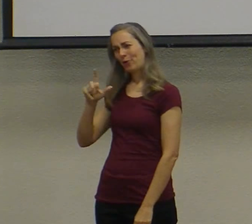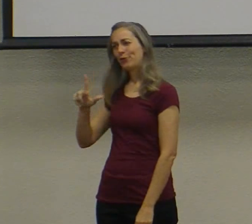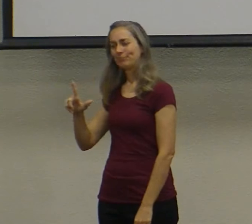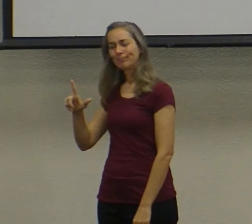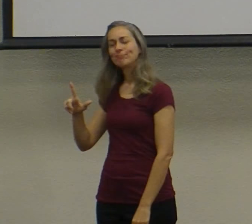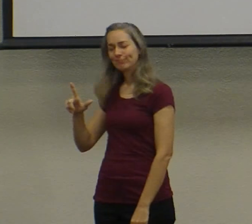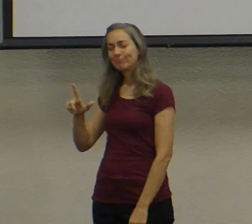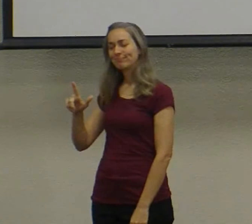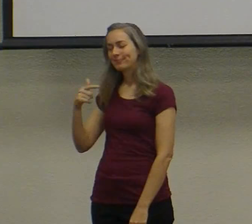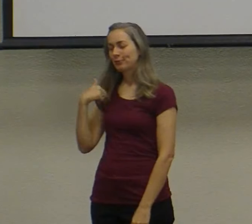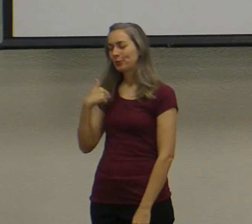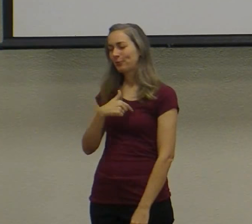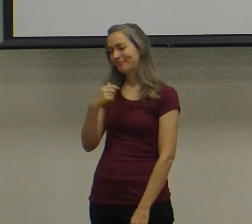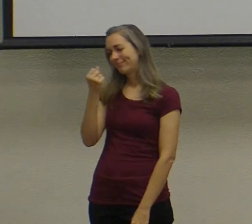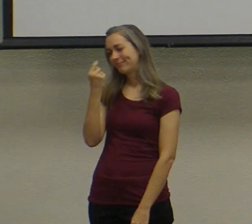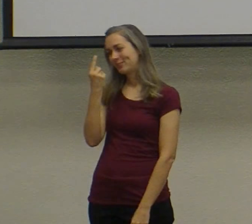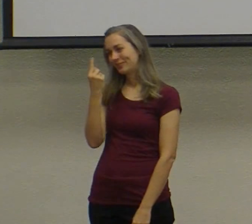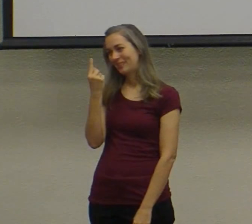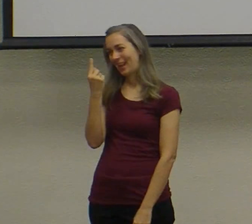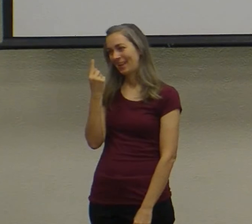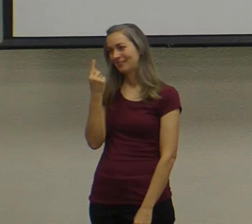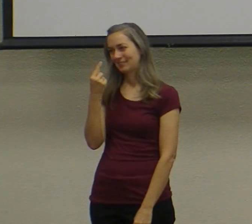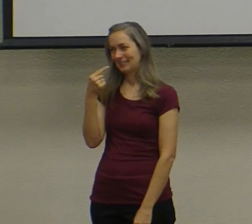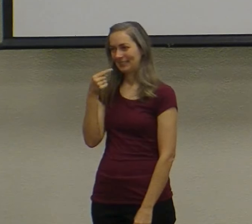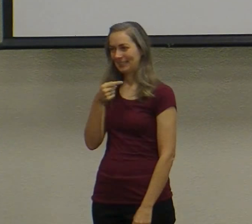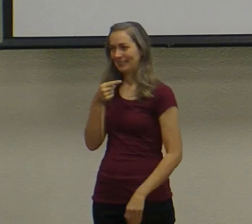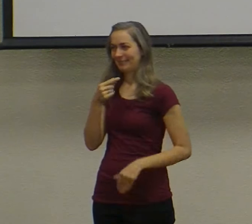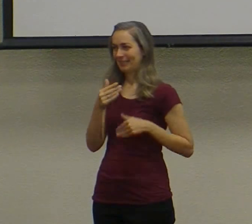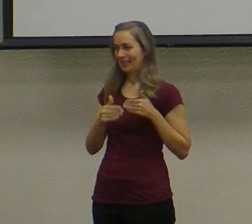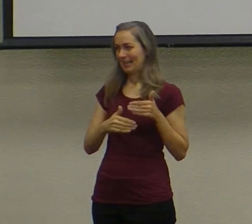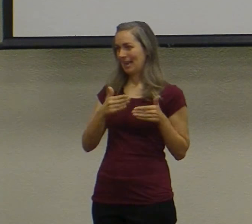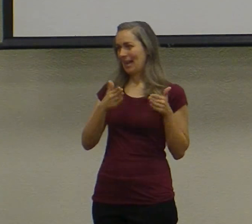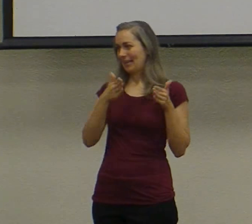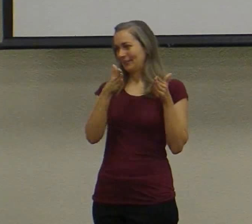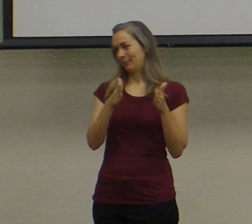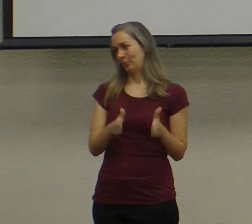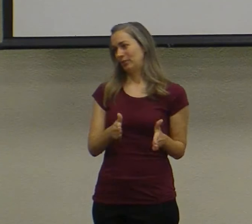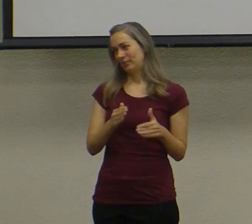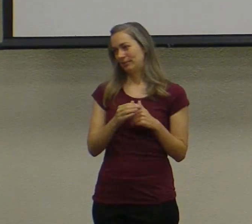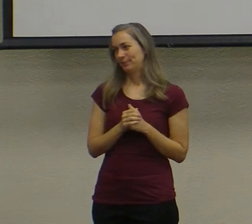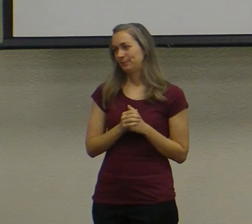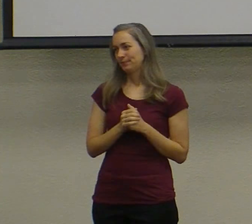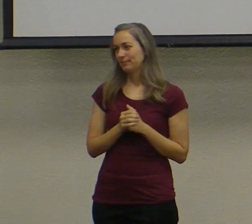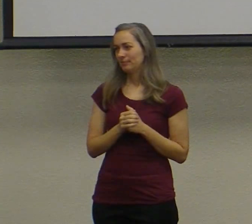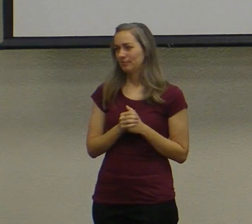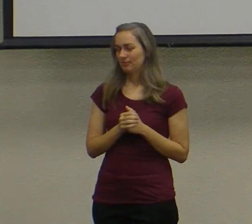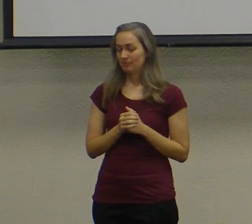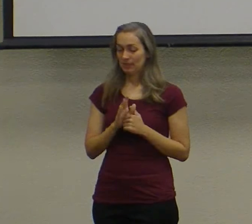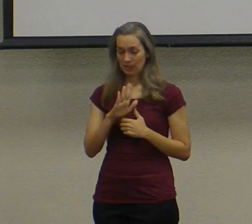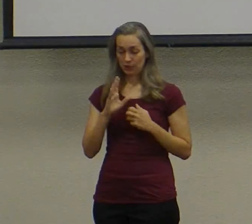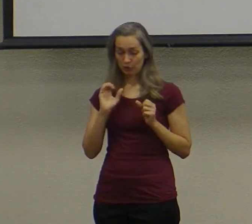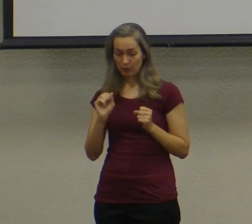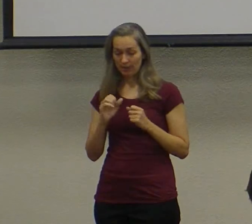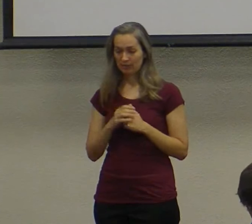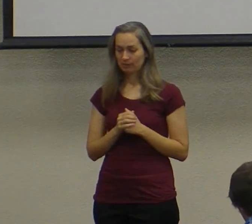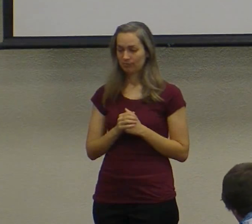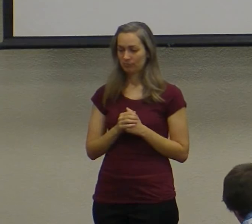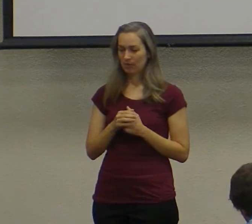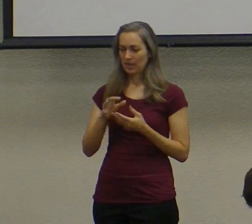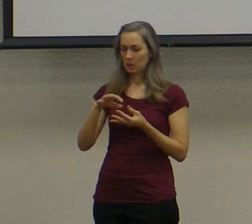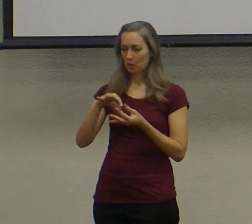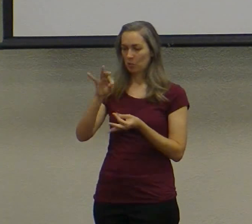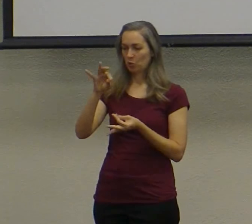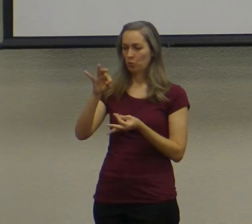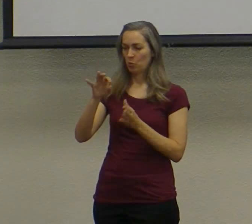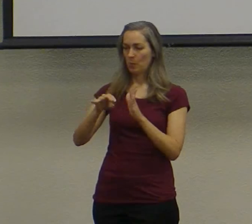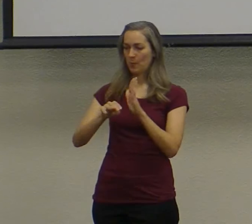certainly understand what a kind individual he is. Strengths: spiritual